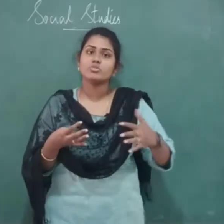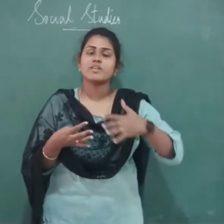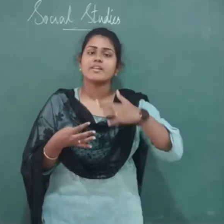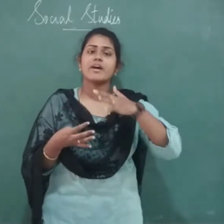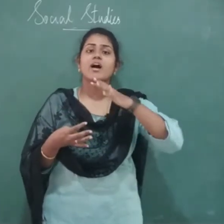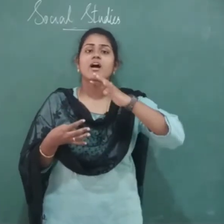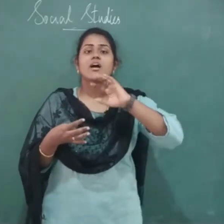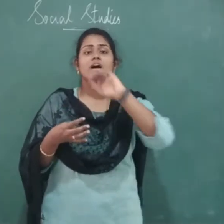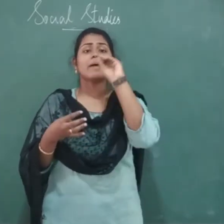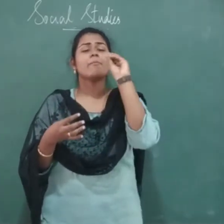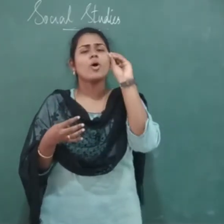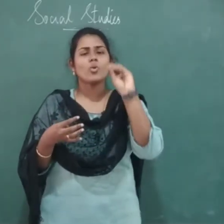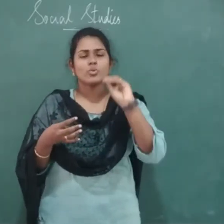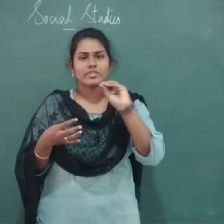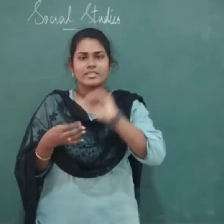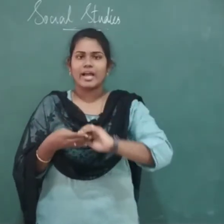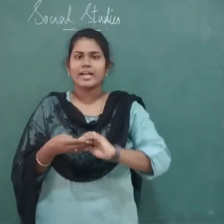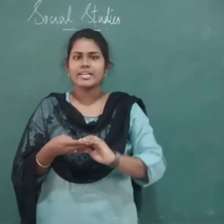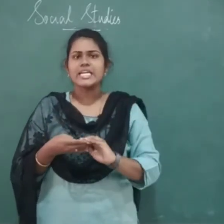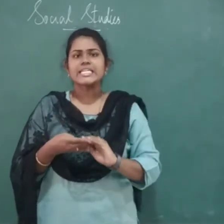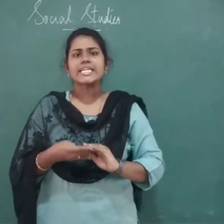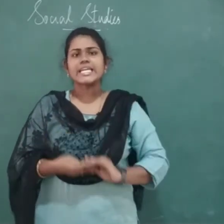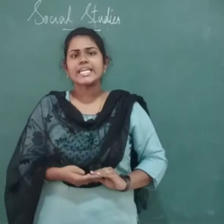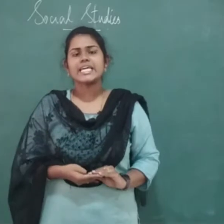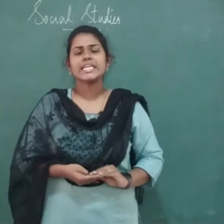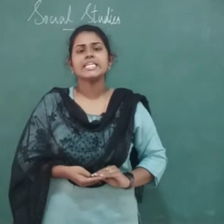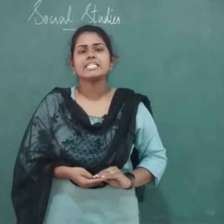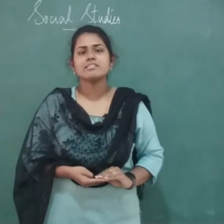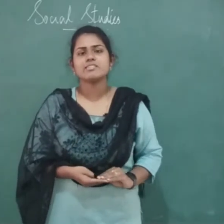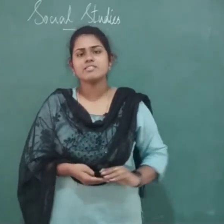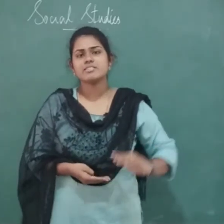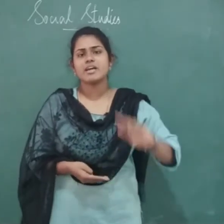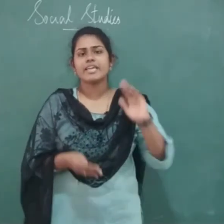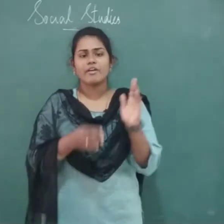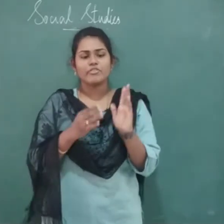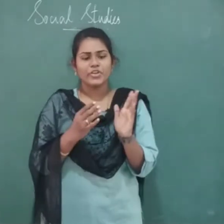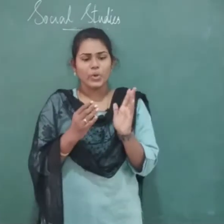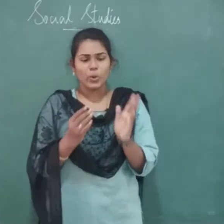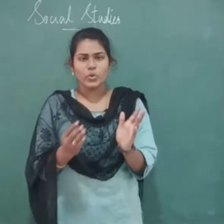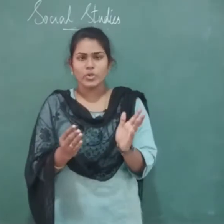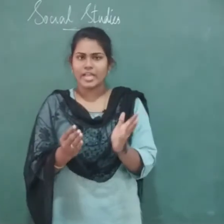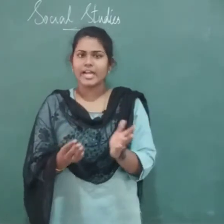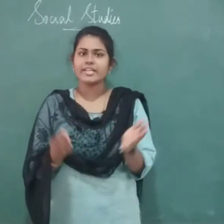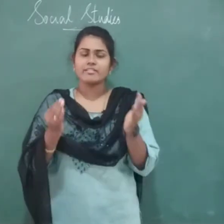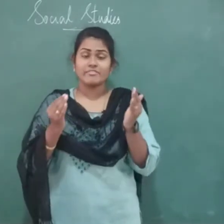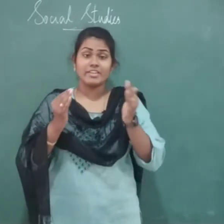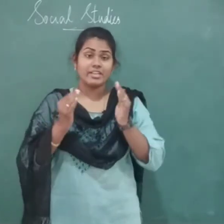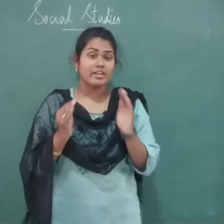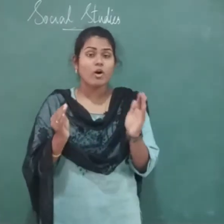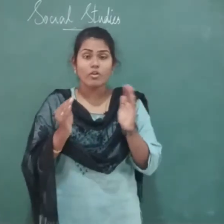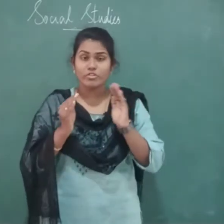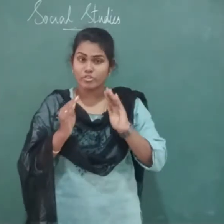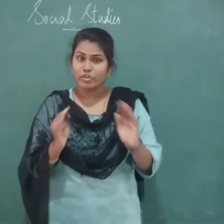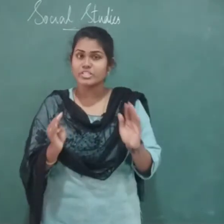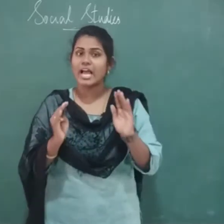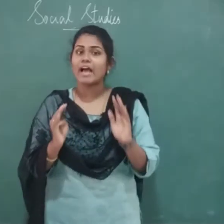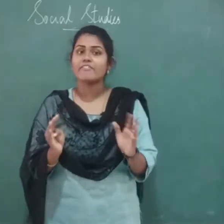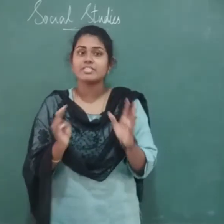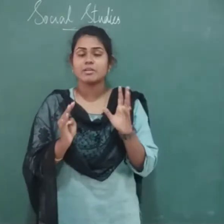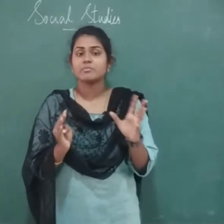and about that decline in the sense, we don't know that we are not having something